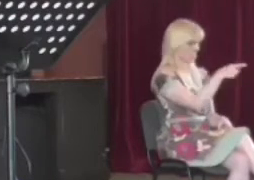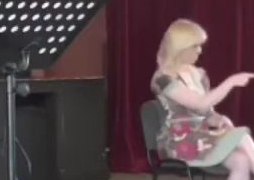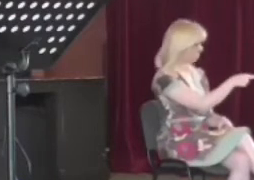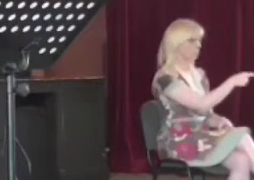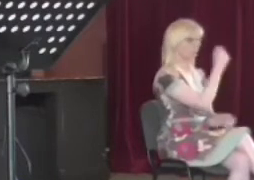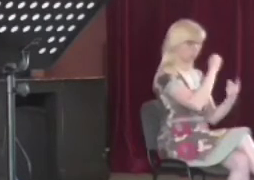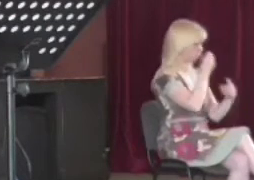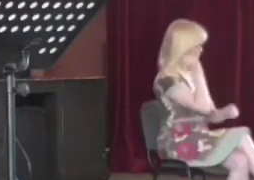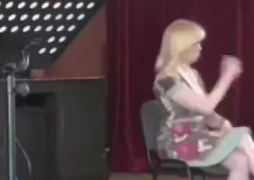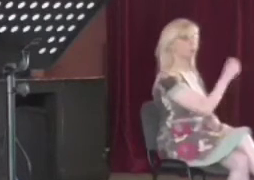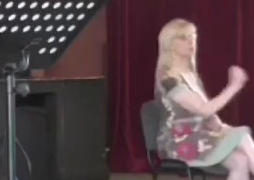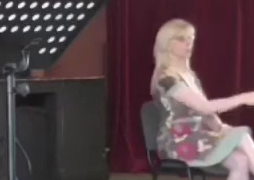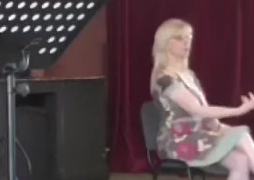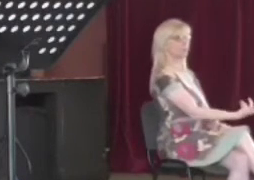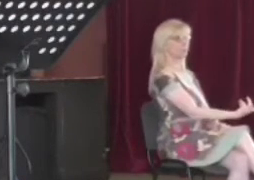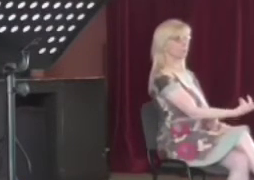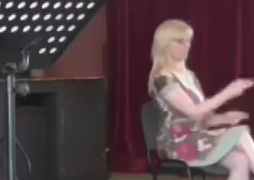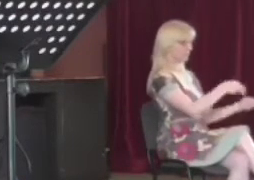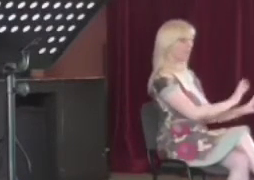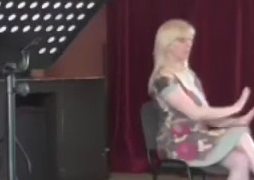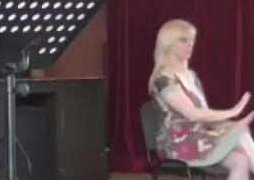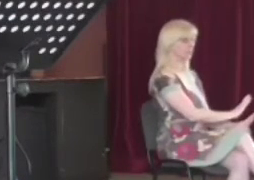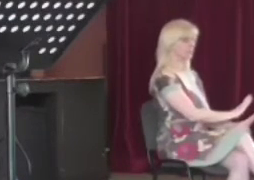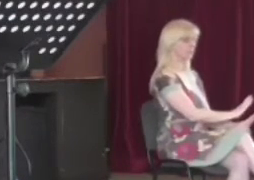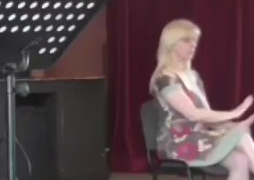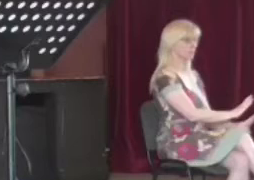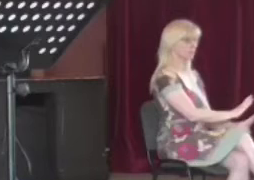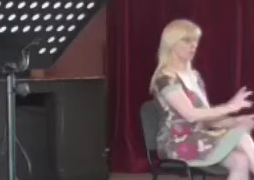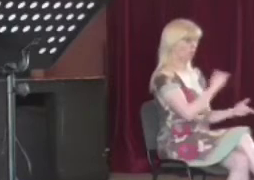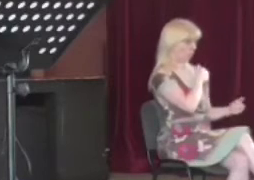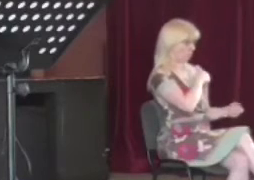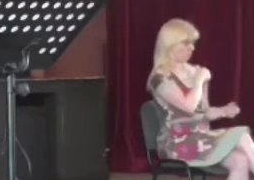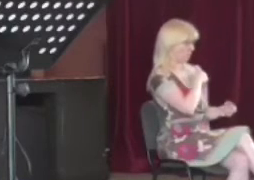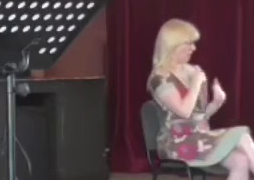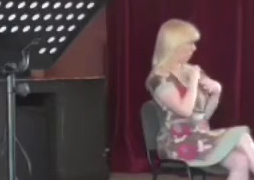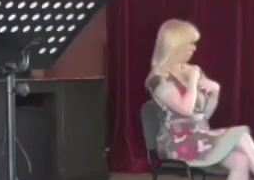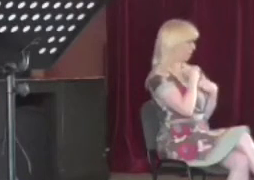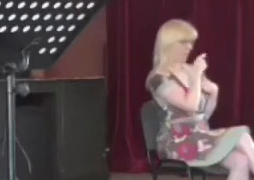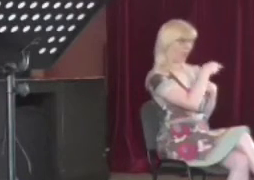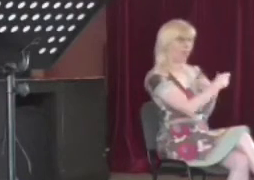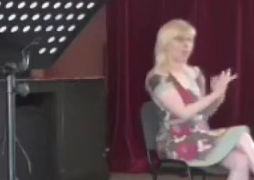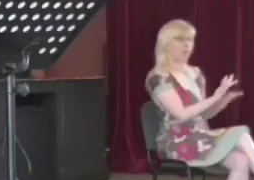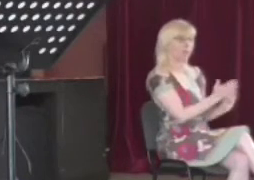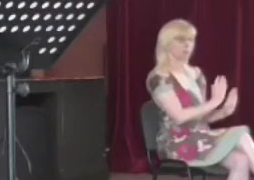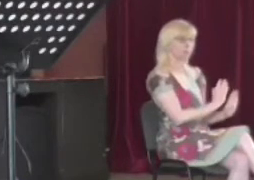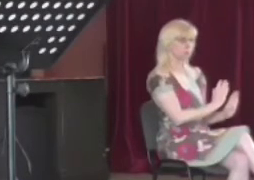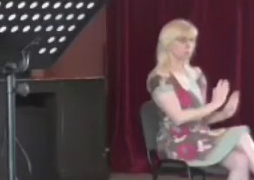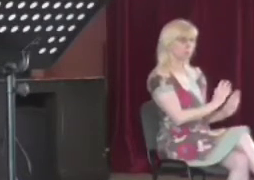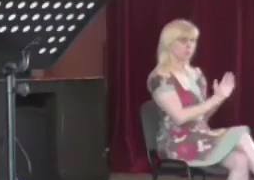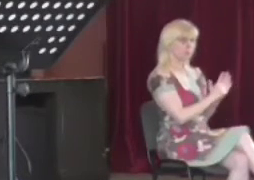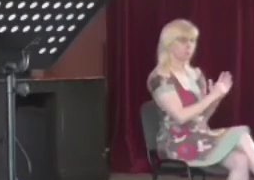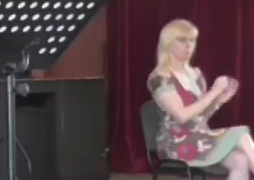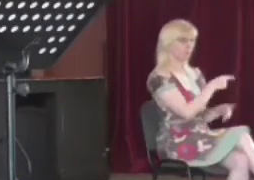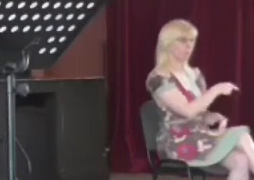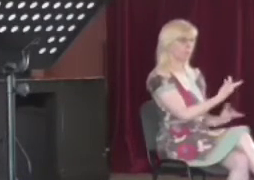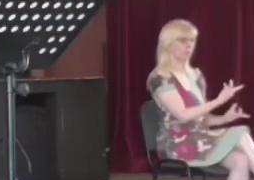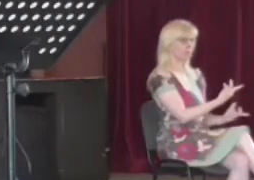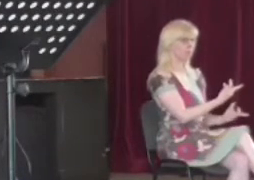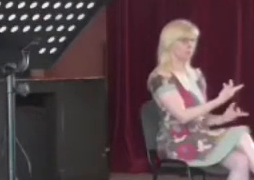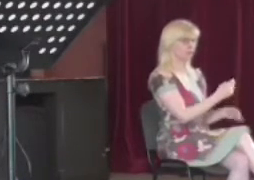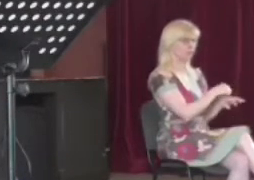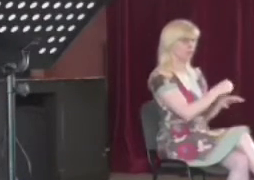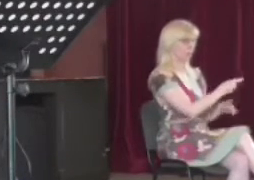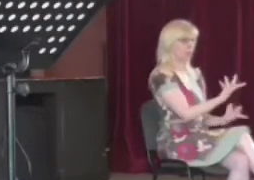me as far as they could throw me. They couldn't trust me as far as they could throw me. All right? And that's from another Christian